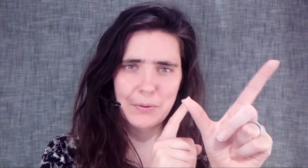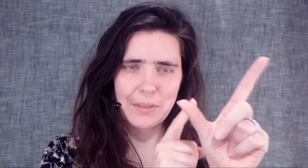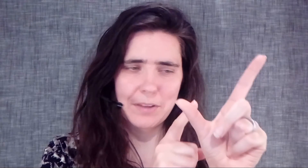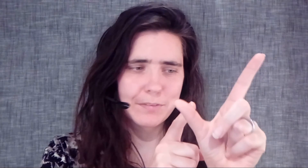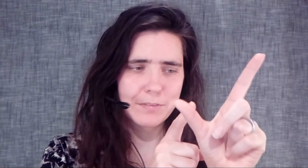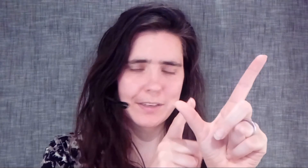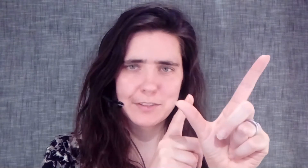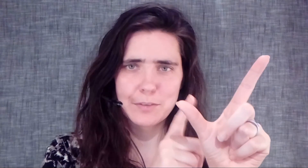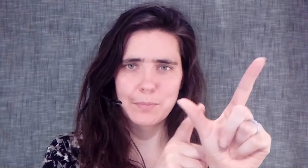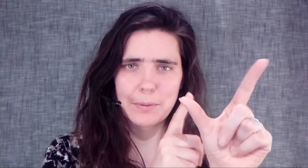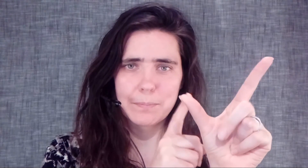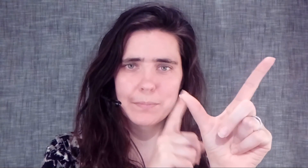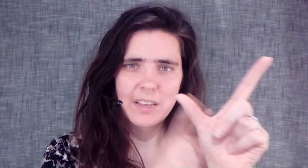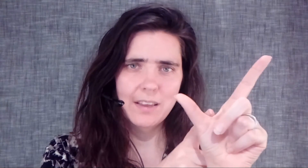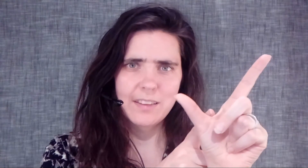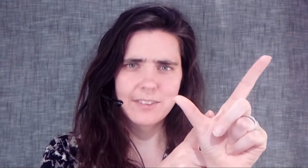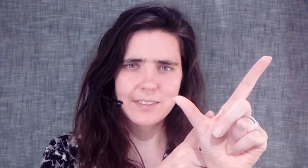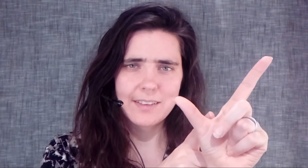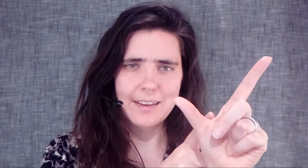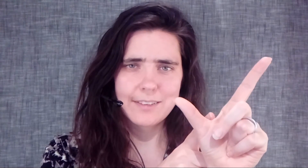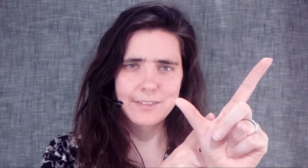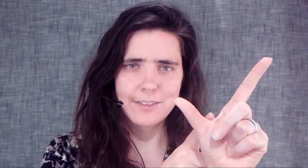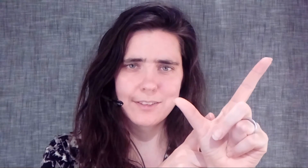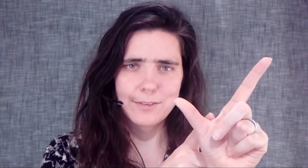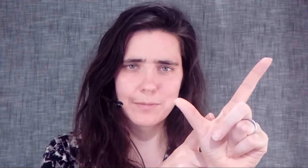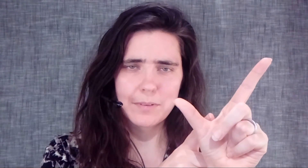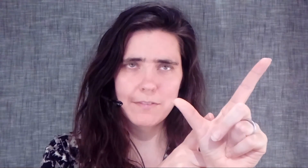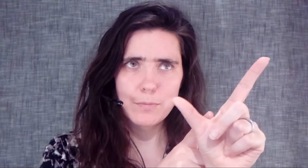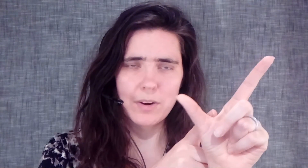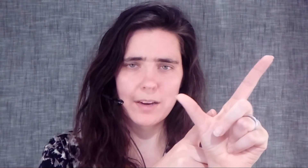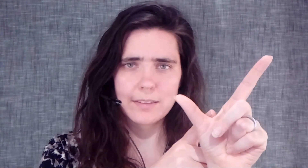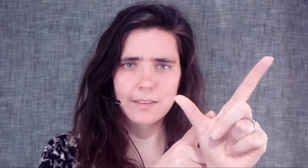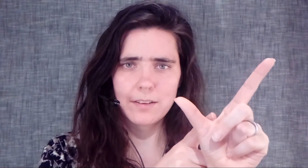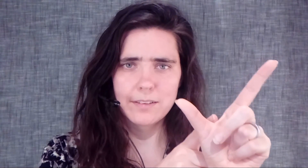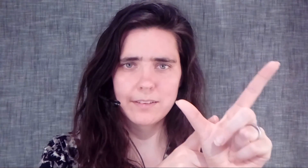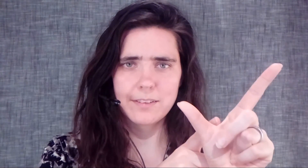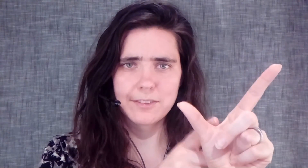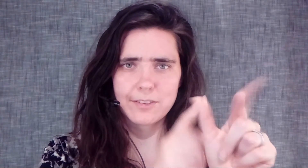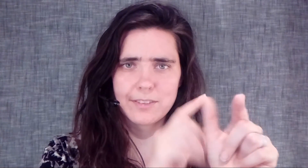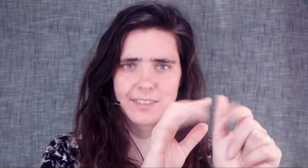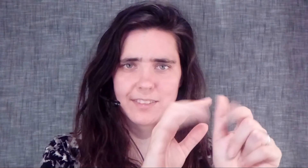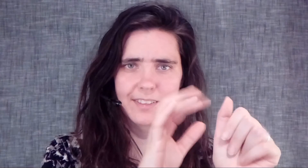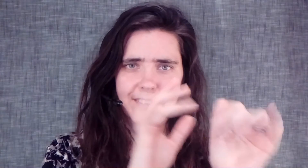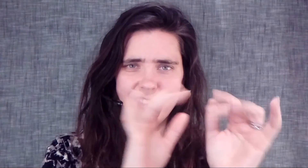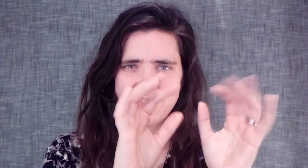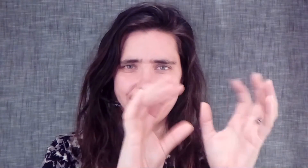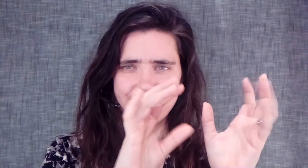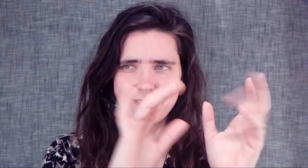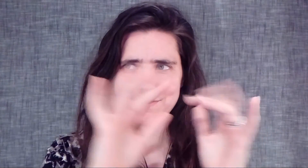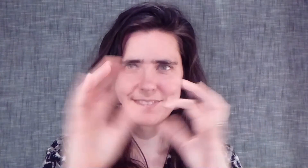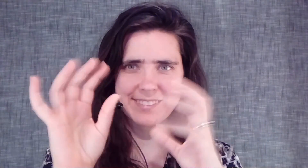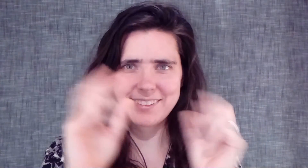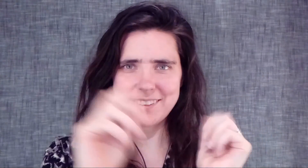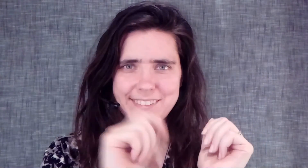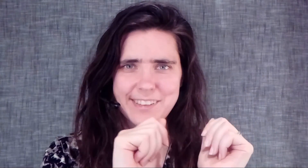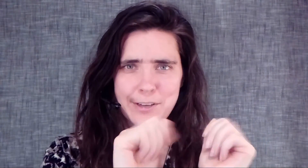go that fast, but you'll see if you practice a lot, you'll start to see that you kind of